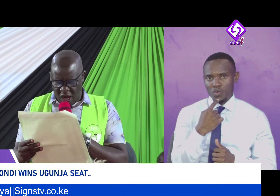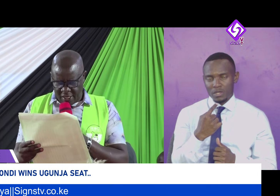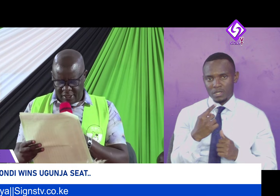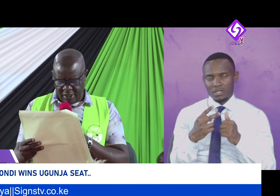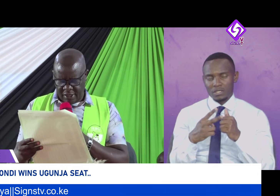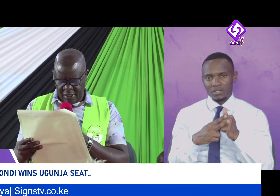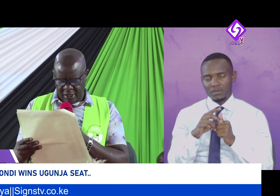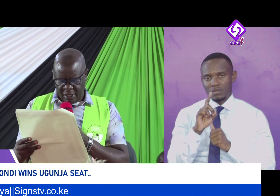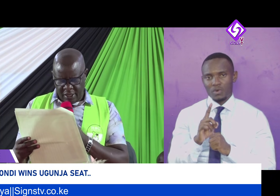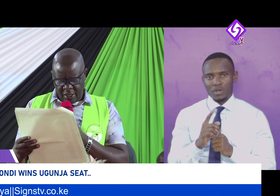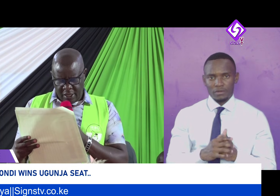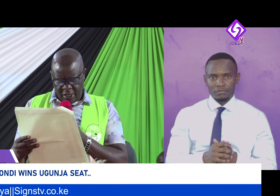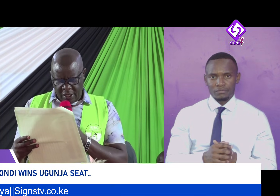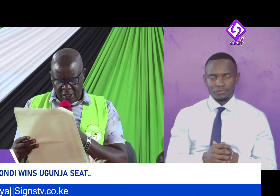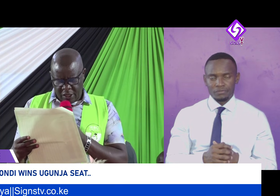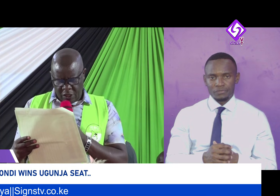1,171.